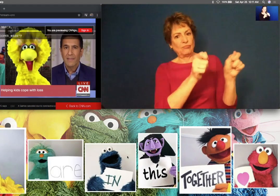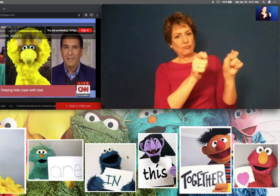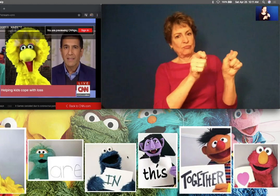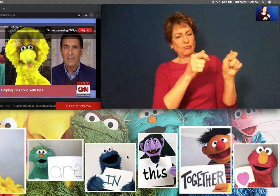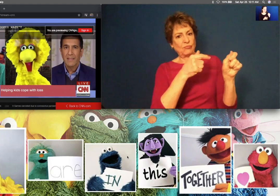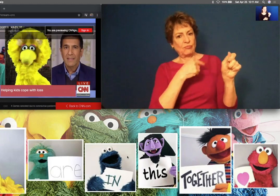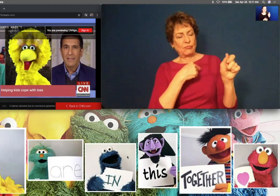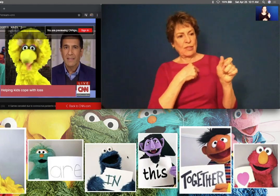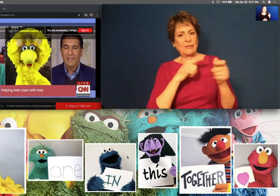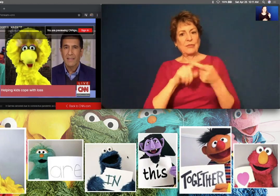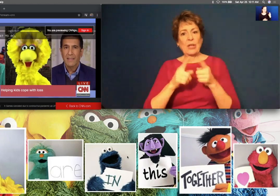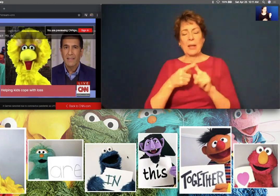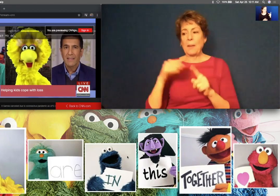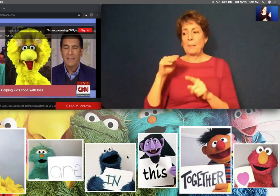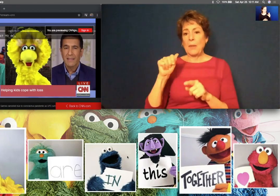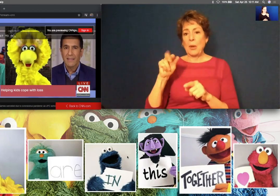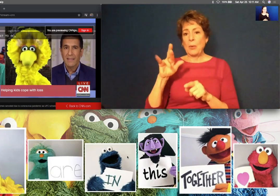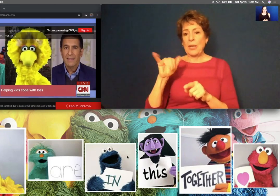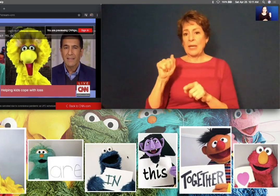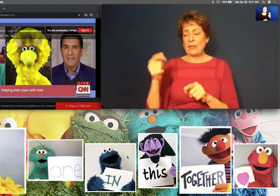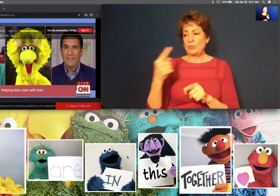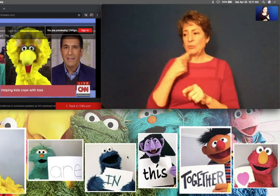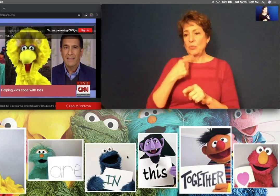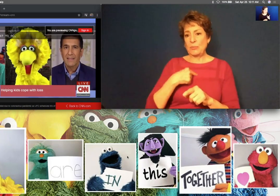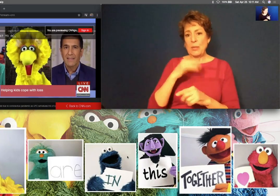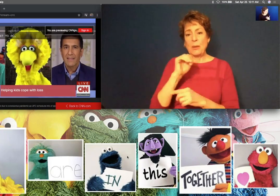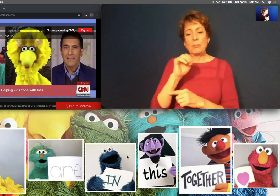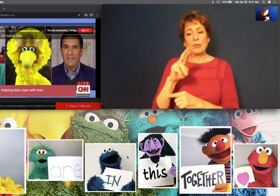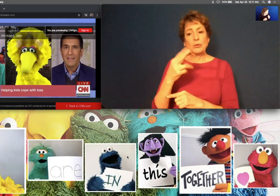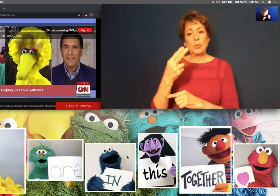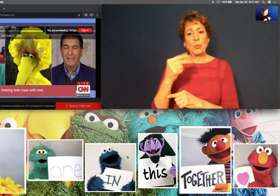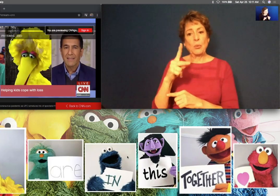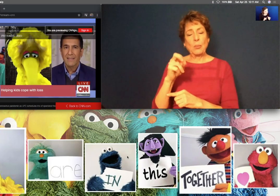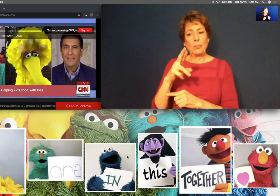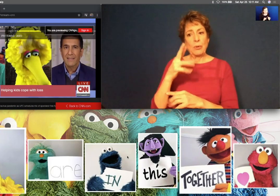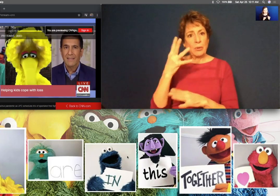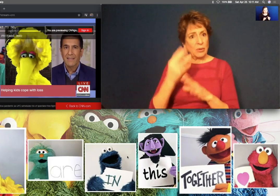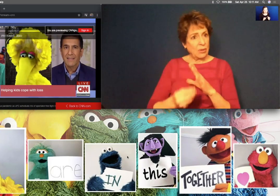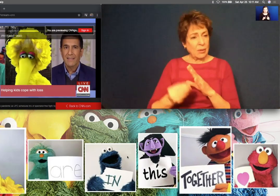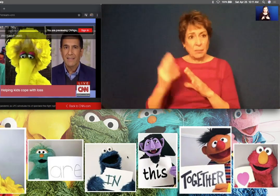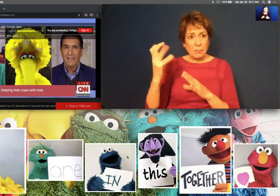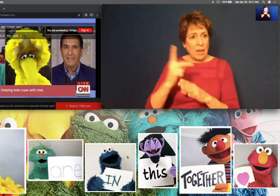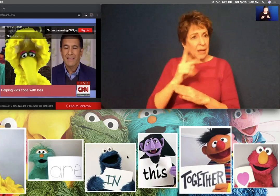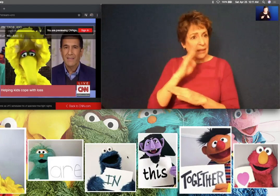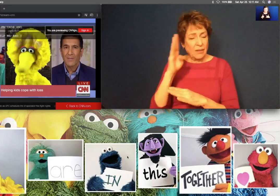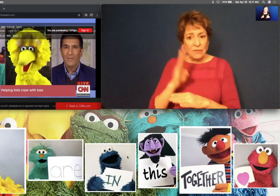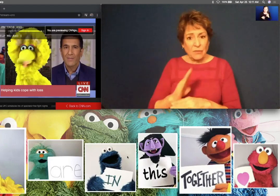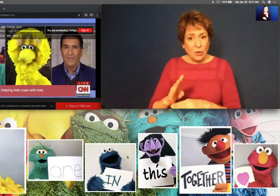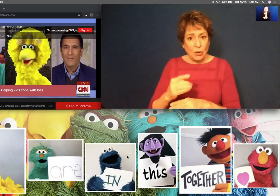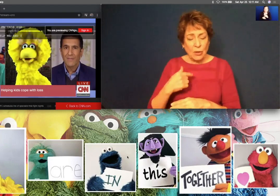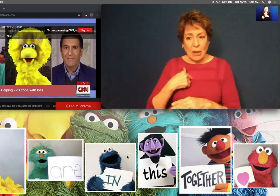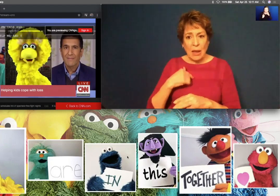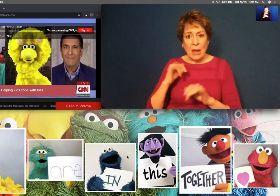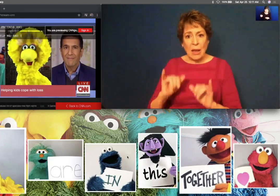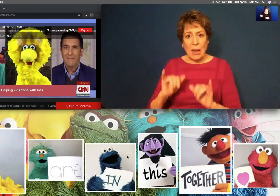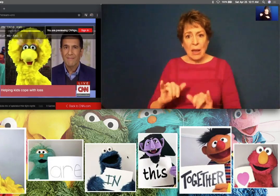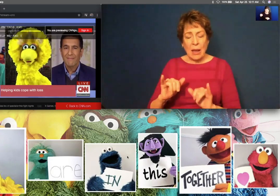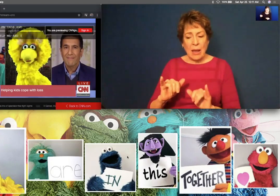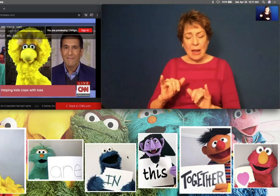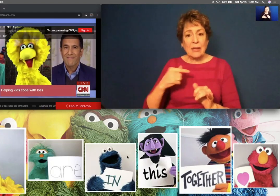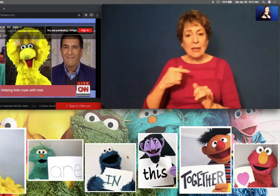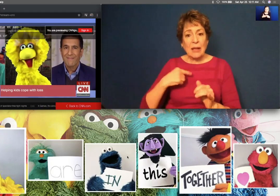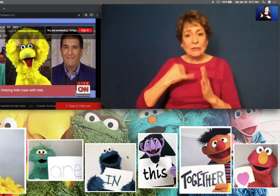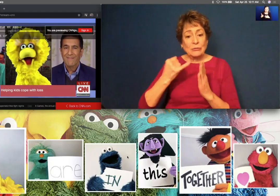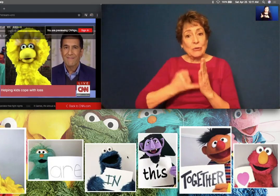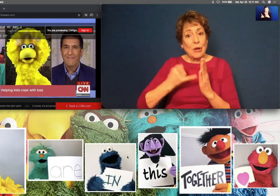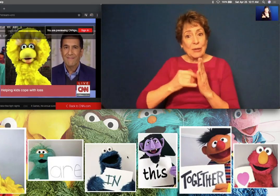friends and my family there to help me. And I still have my picture of Mr. Hooper right here in my nest. And that way I can think about him.